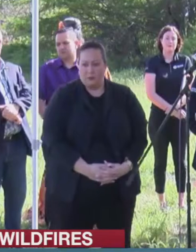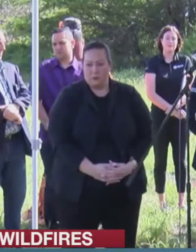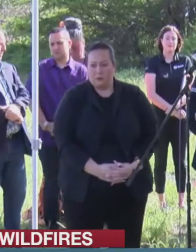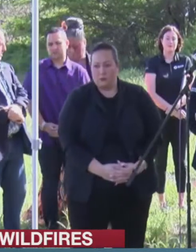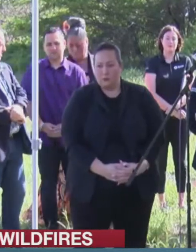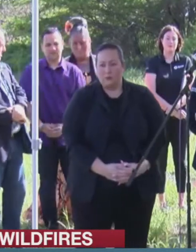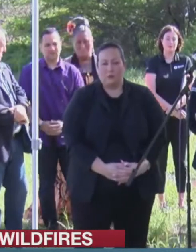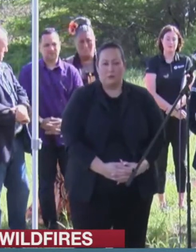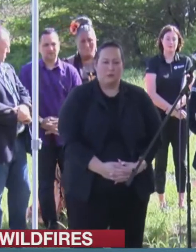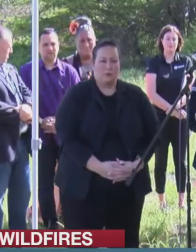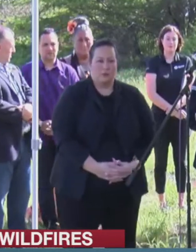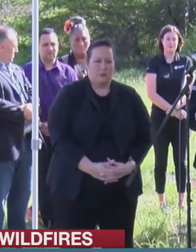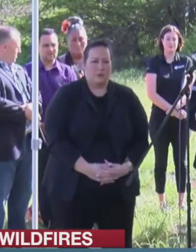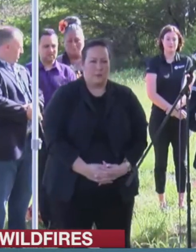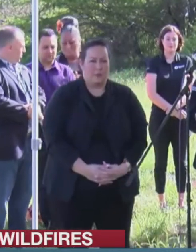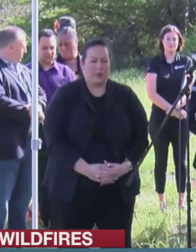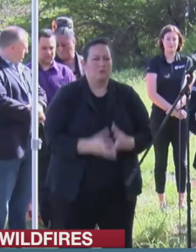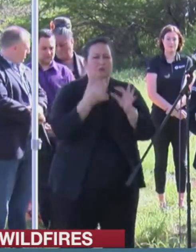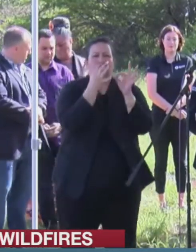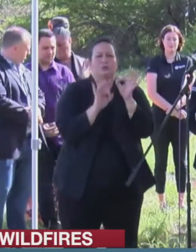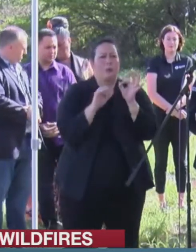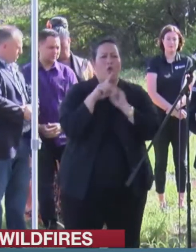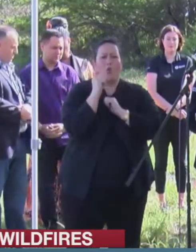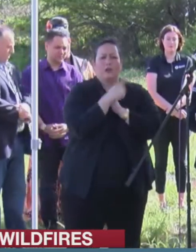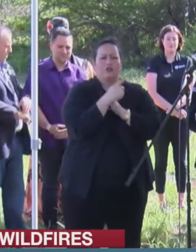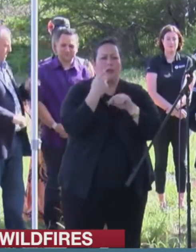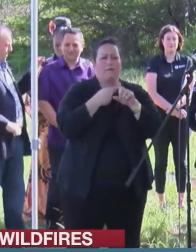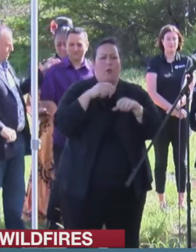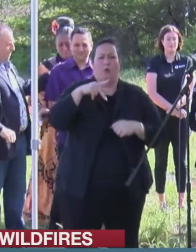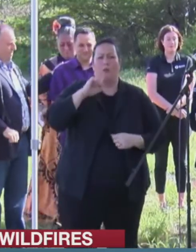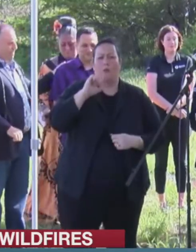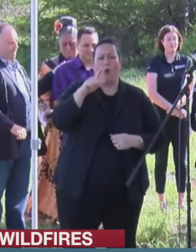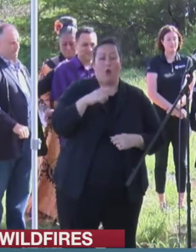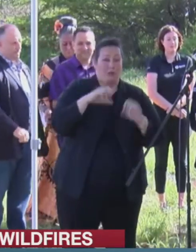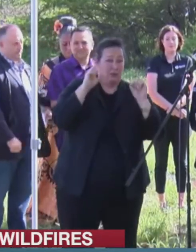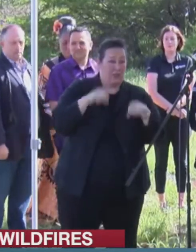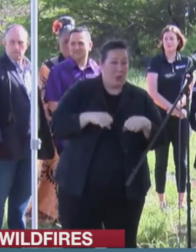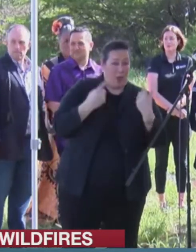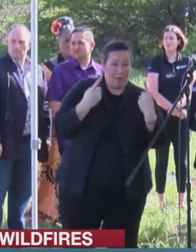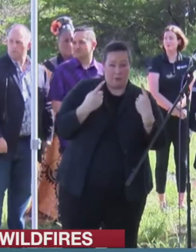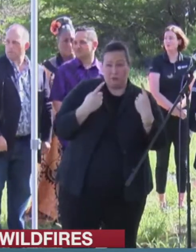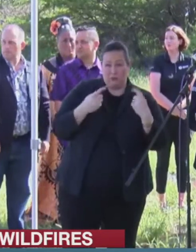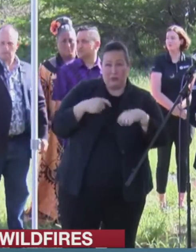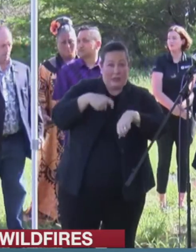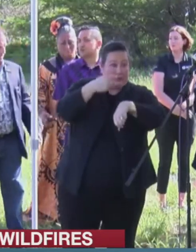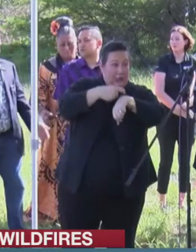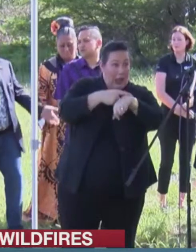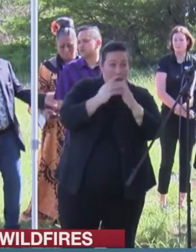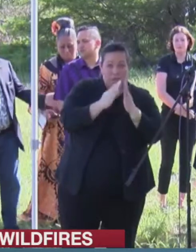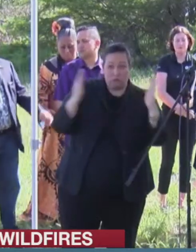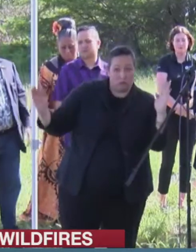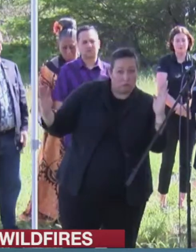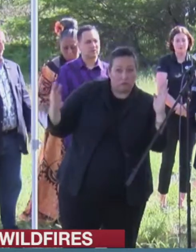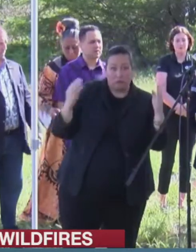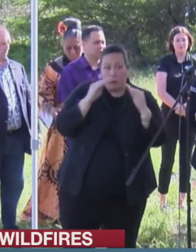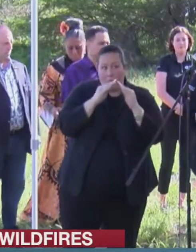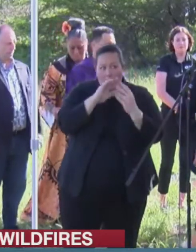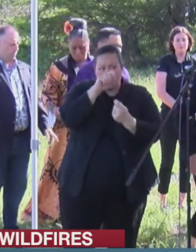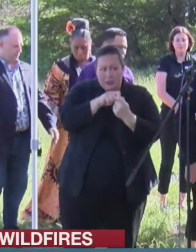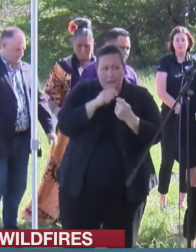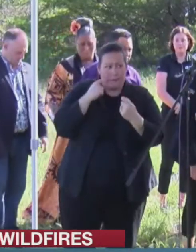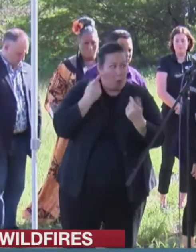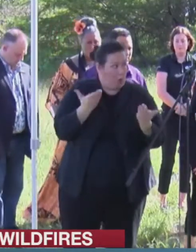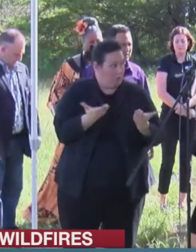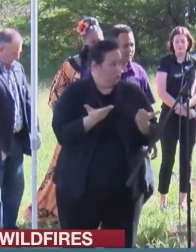please? So, simple question from Paul, which is, can we get a timeline and more detailed specifics on this Maui project?